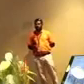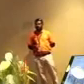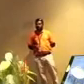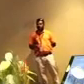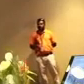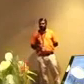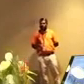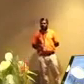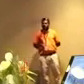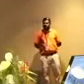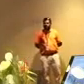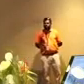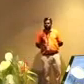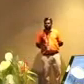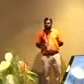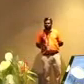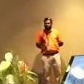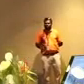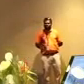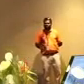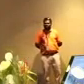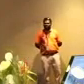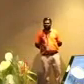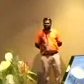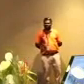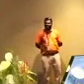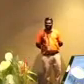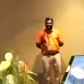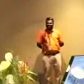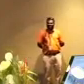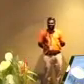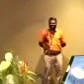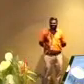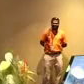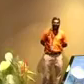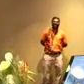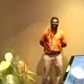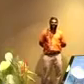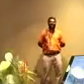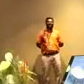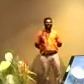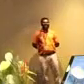more developments, pay more tax and make more businesses.